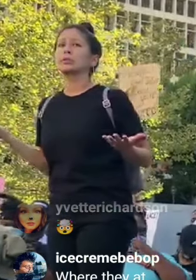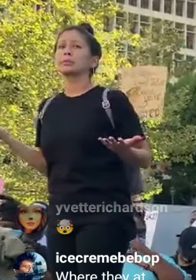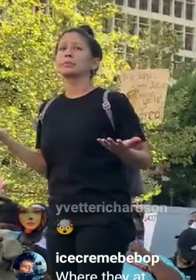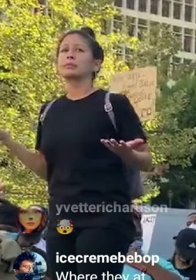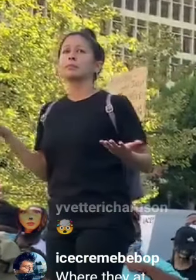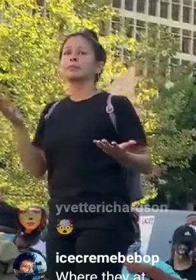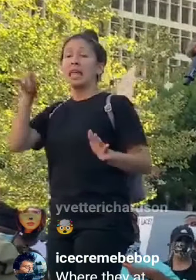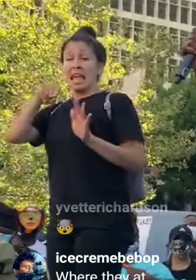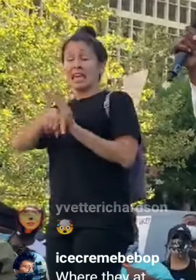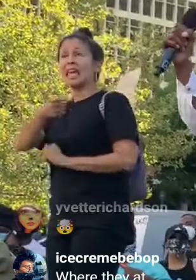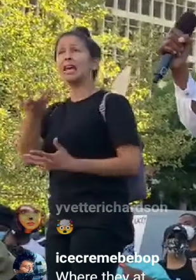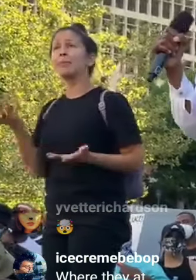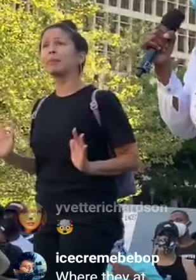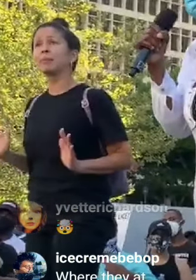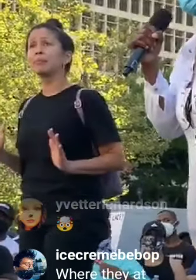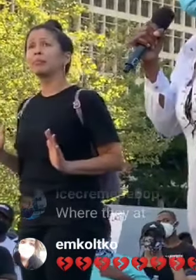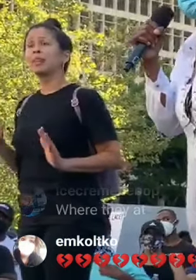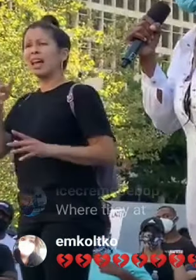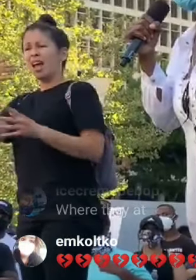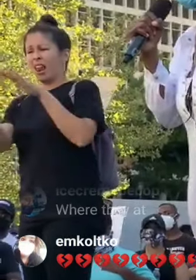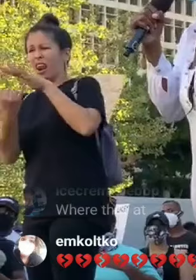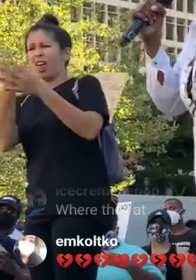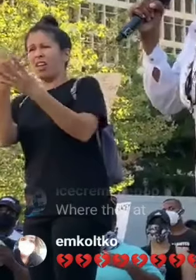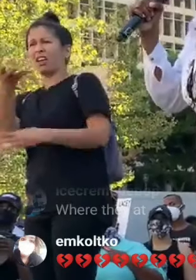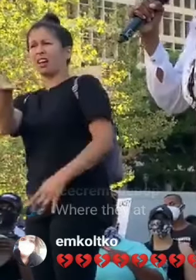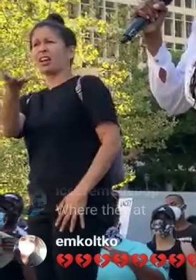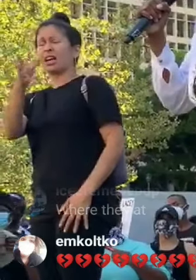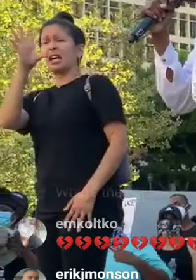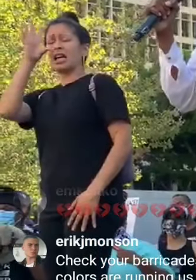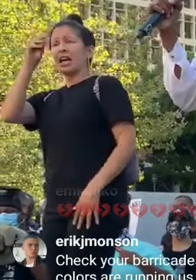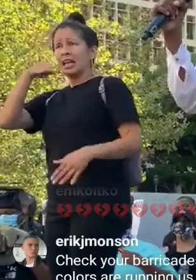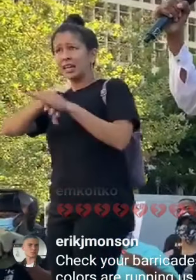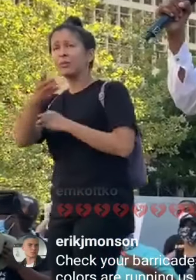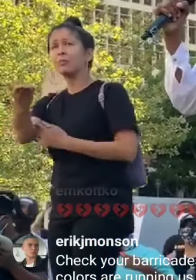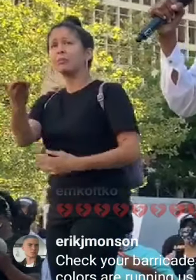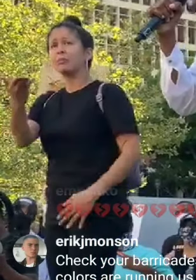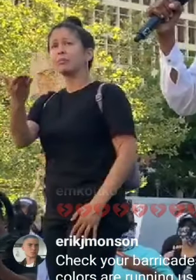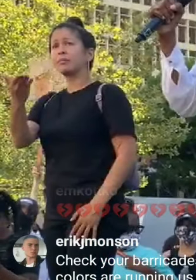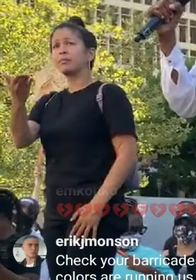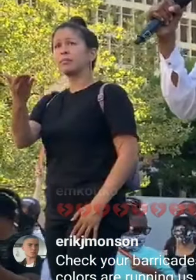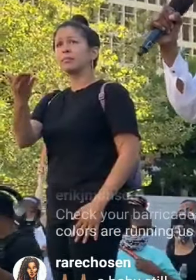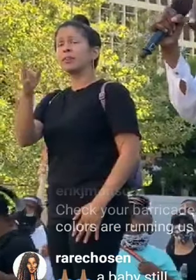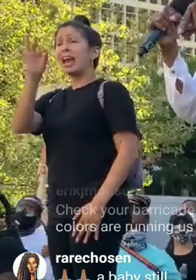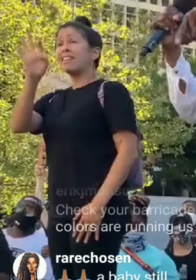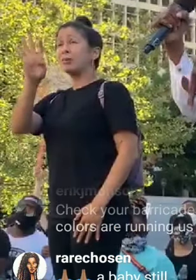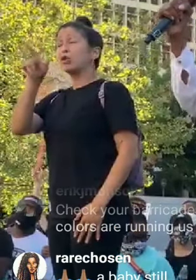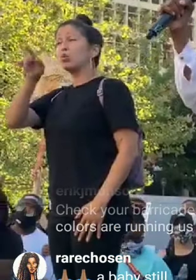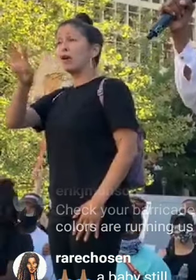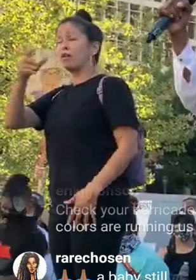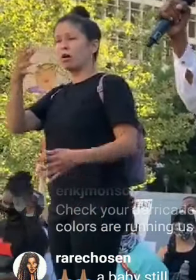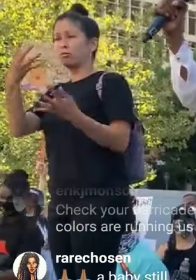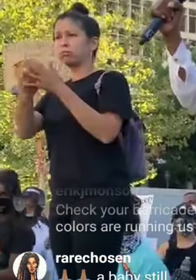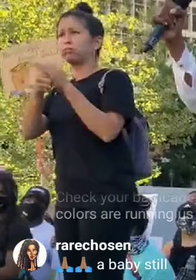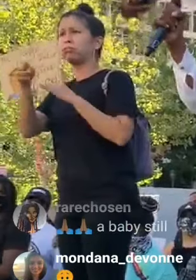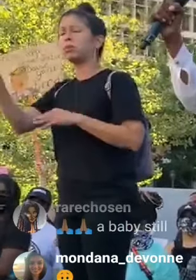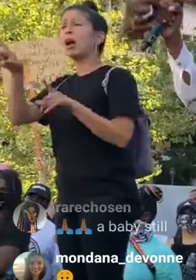And not only did they kill him in solitary confinement, he came in there on February the 24th,